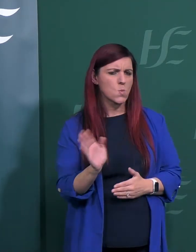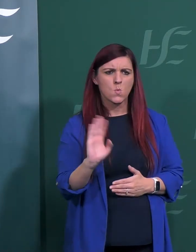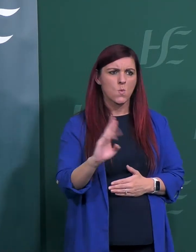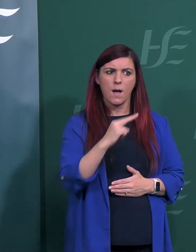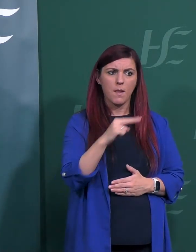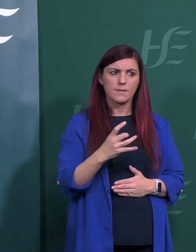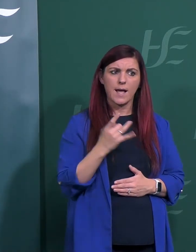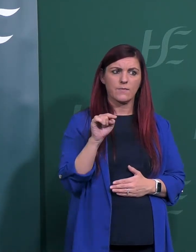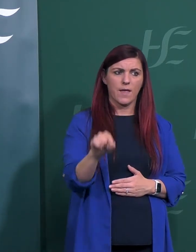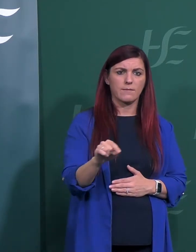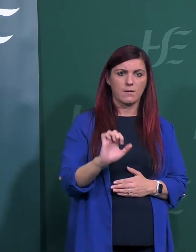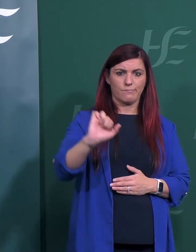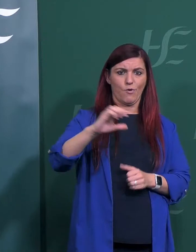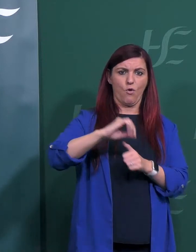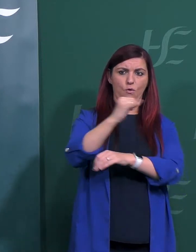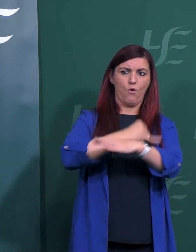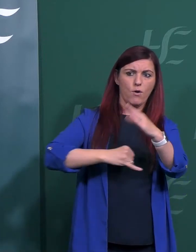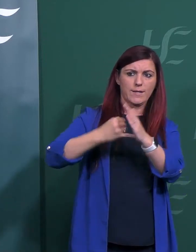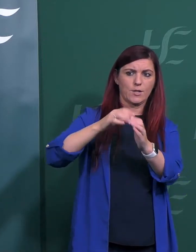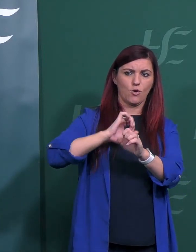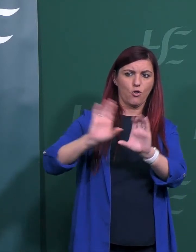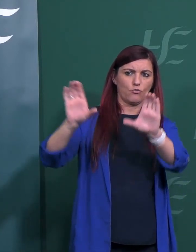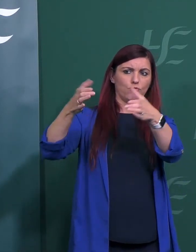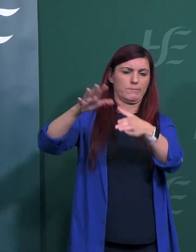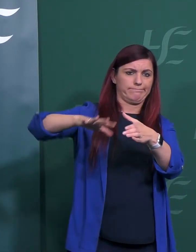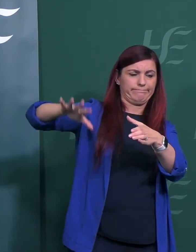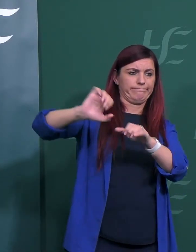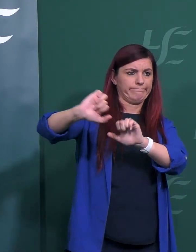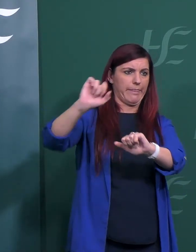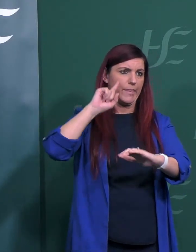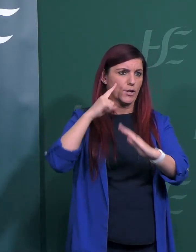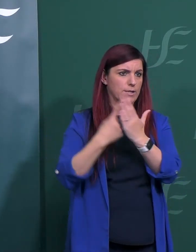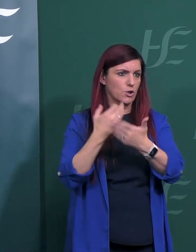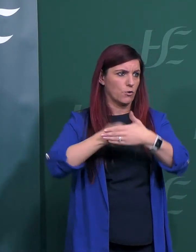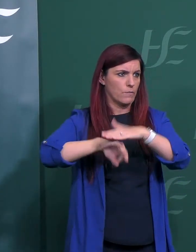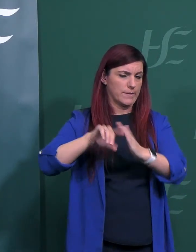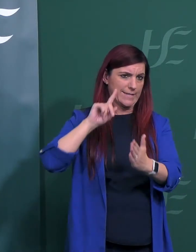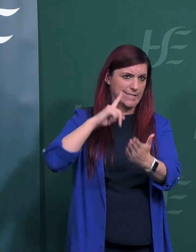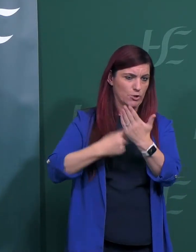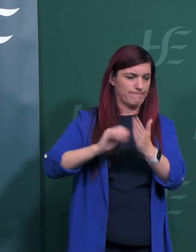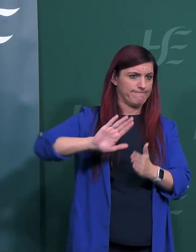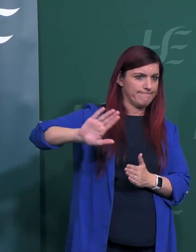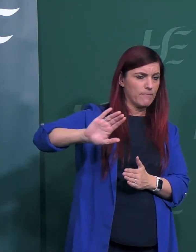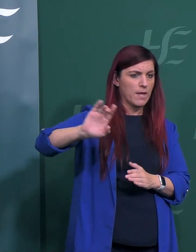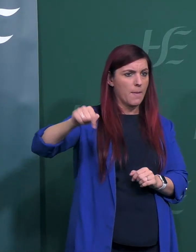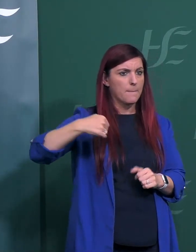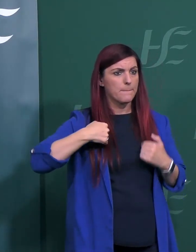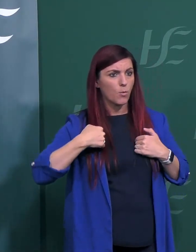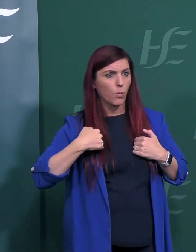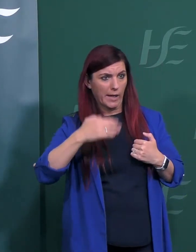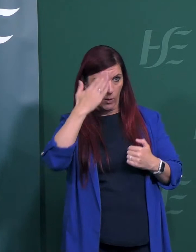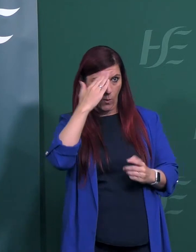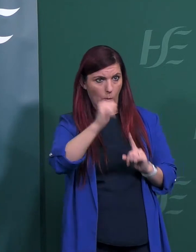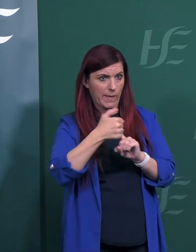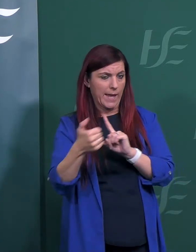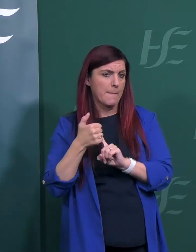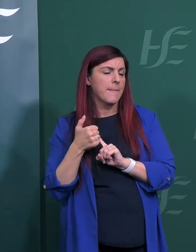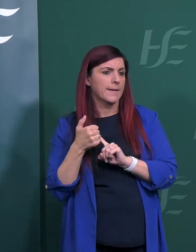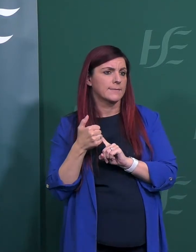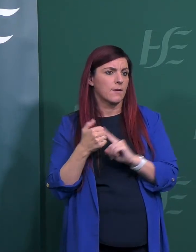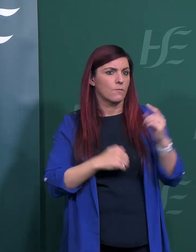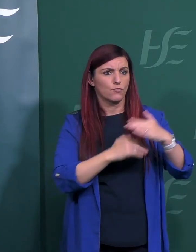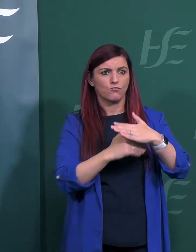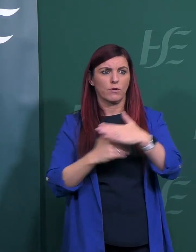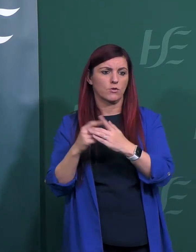That's the role of other bodies and organisations and indeed government. And on the contrary, we know the impacts of restrictions and